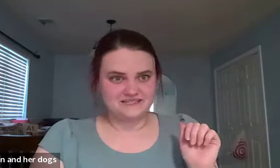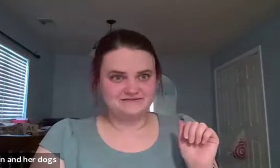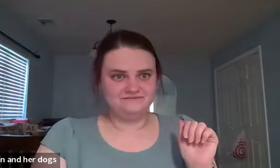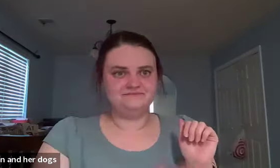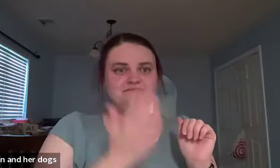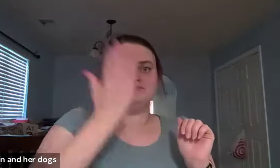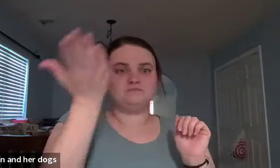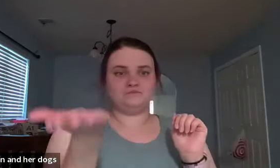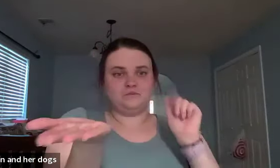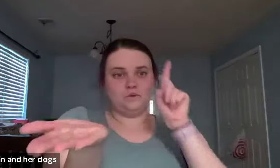1,000,